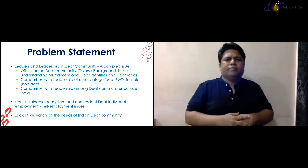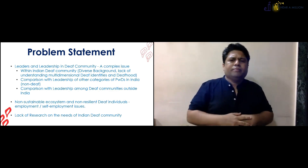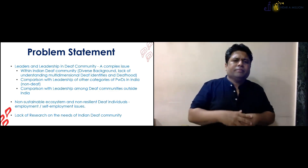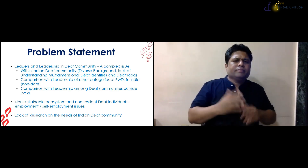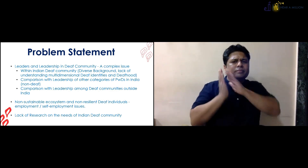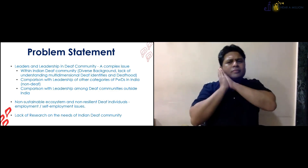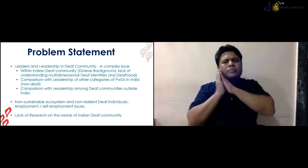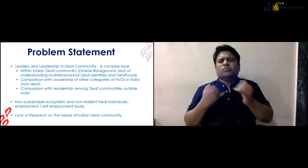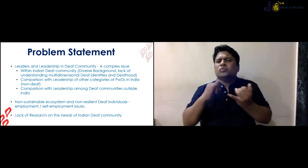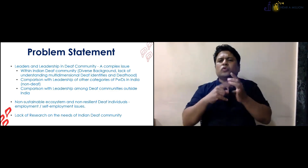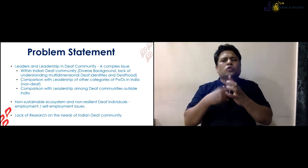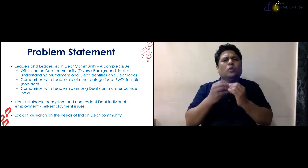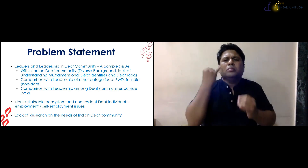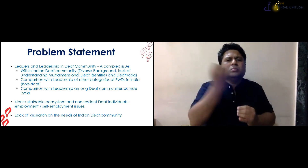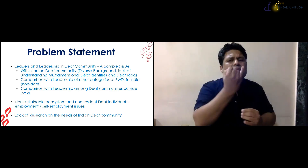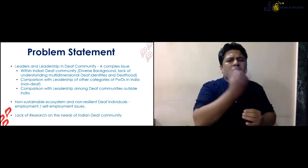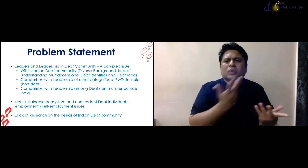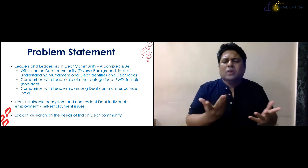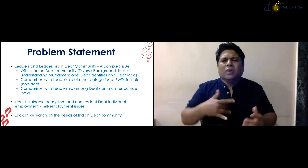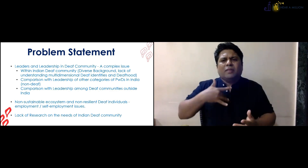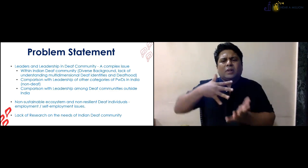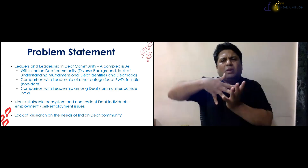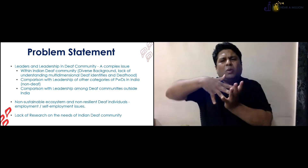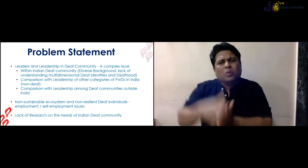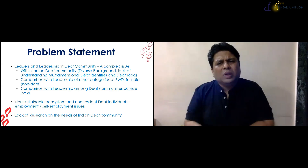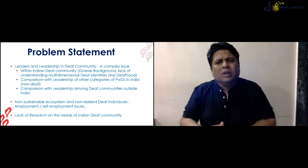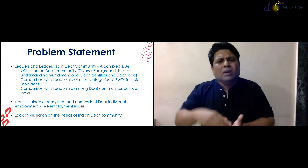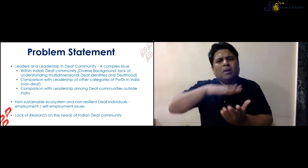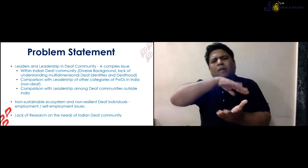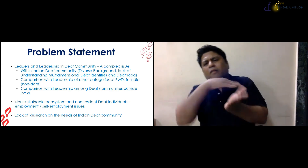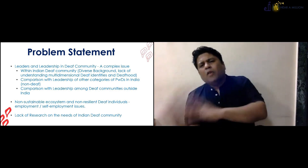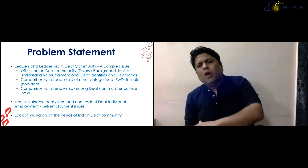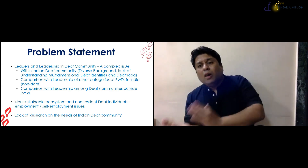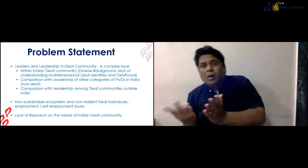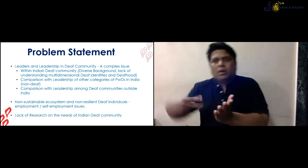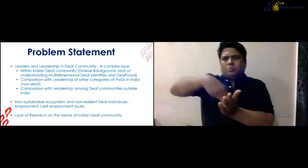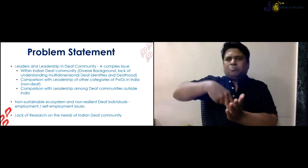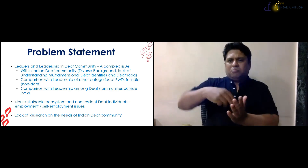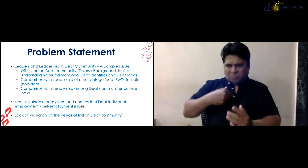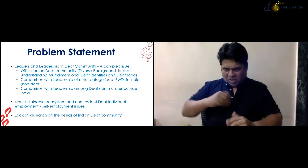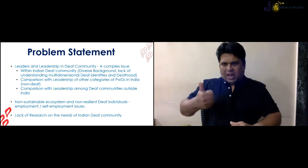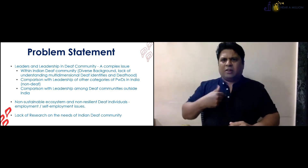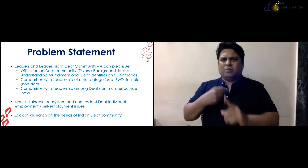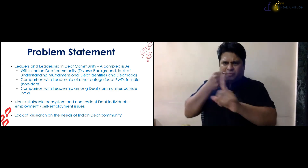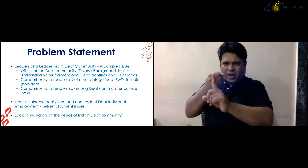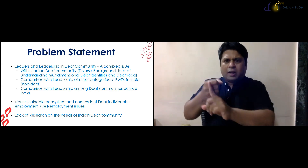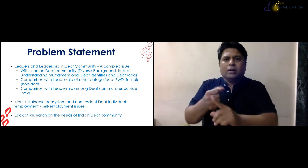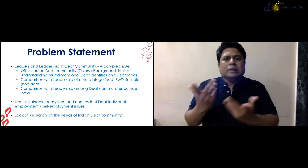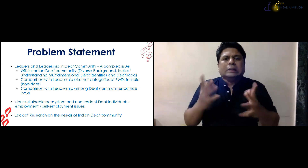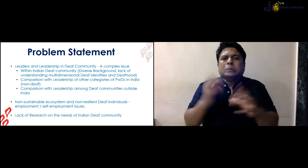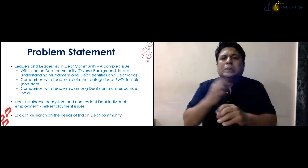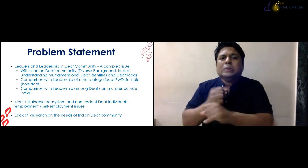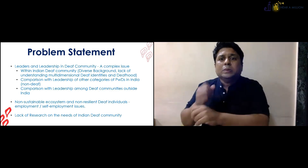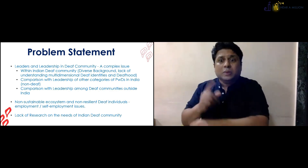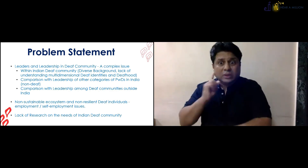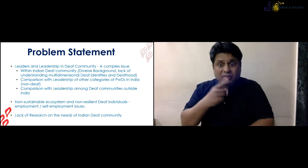back and say that, okay, this is not how you want to be treated? You look for another job. right? You don't, if you're falling over there, you look for